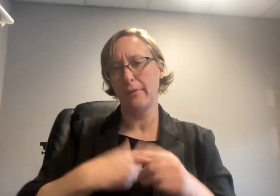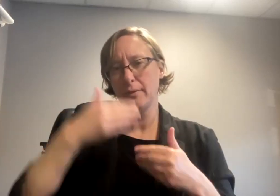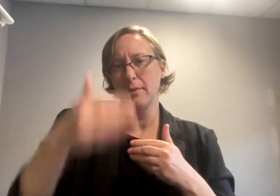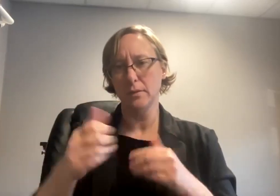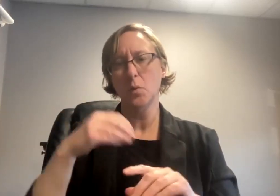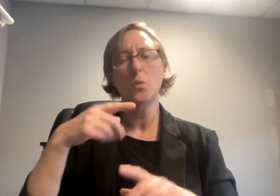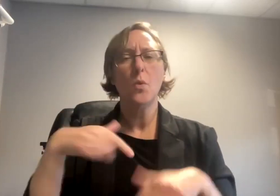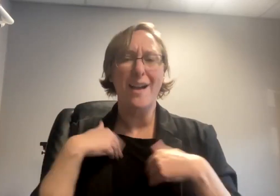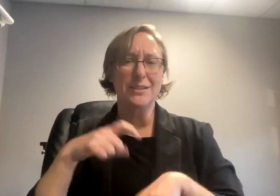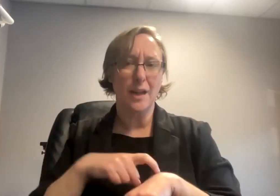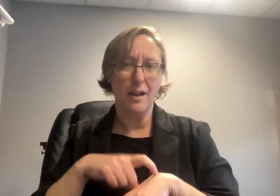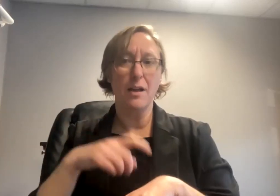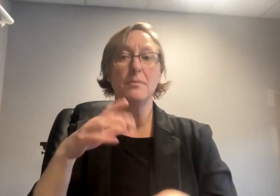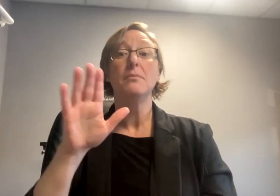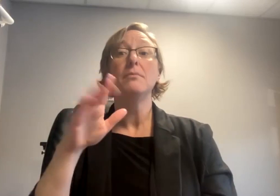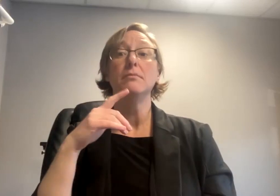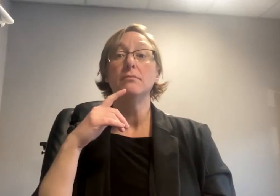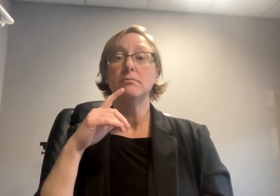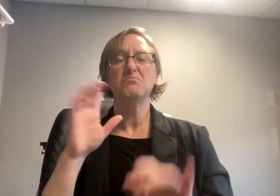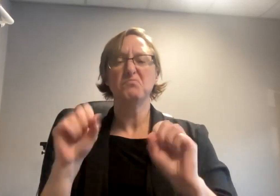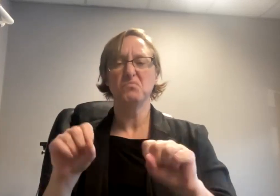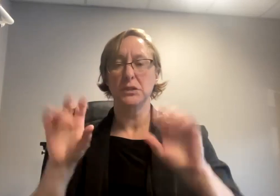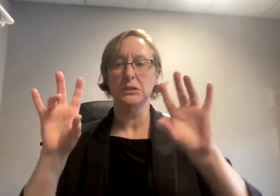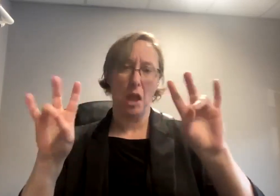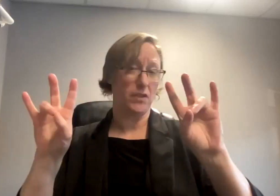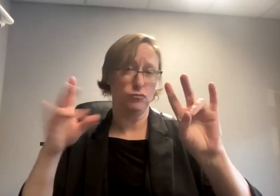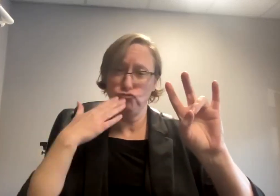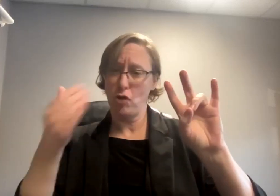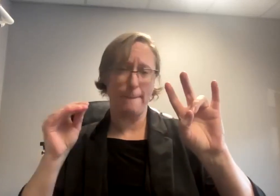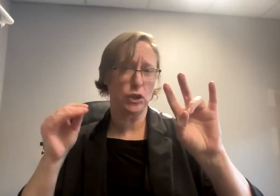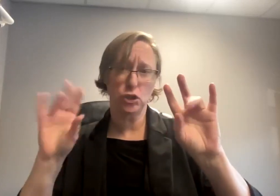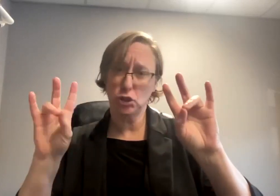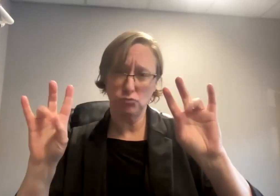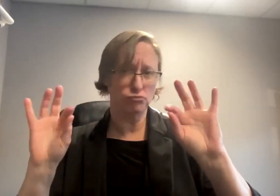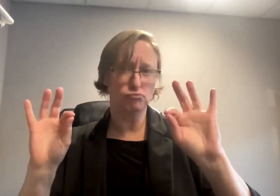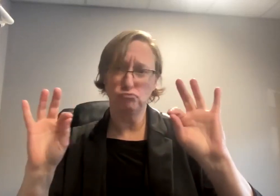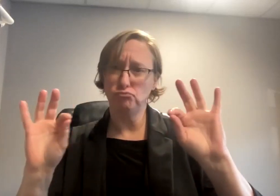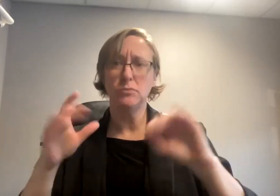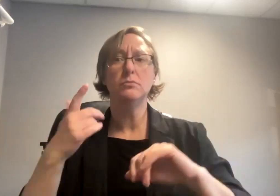We'll have time at the next meeting next month. We'll have more time to focus on that.